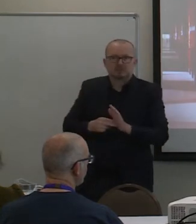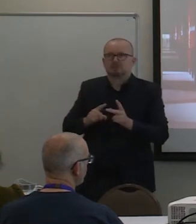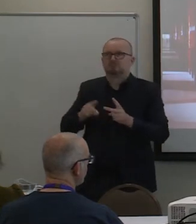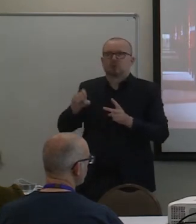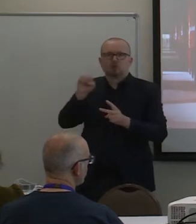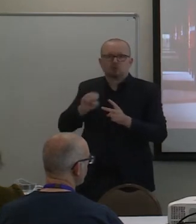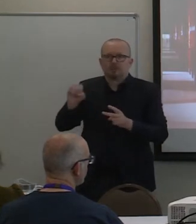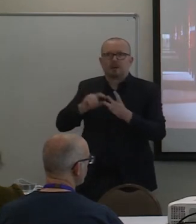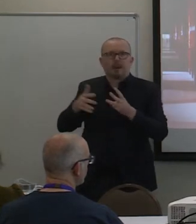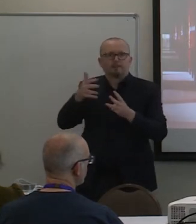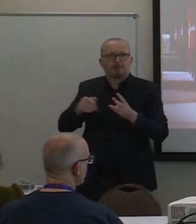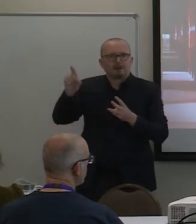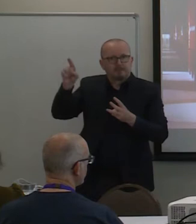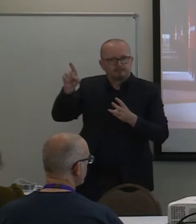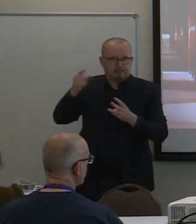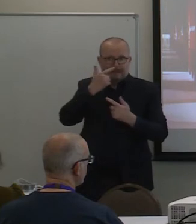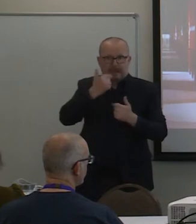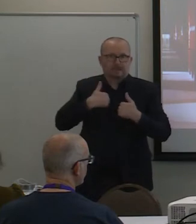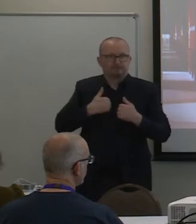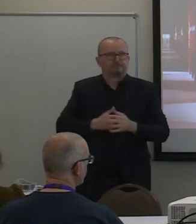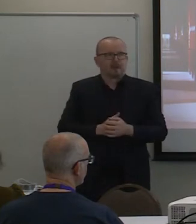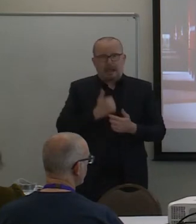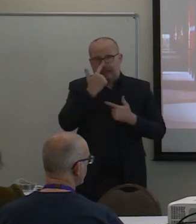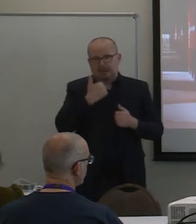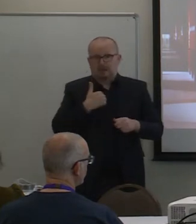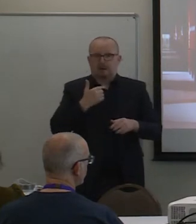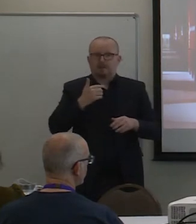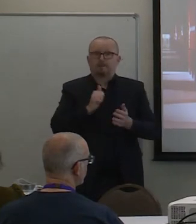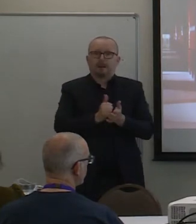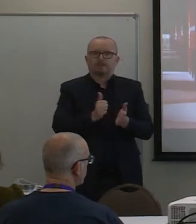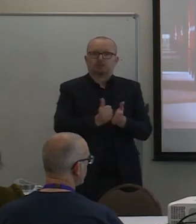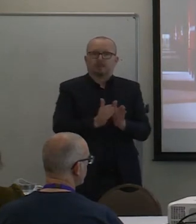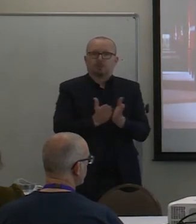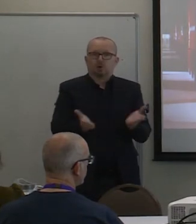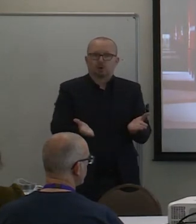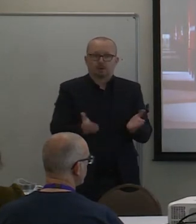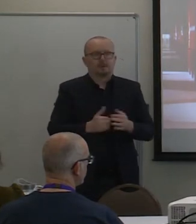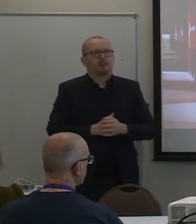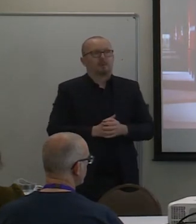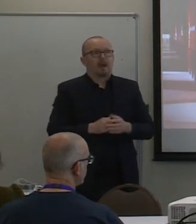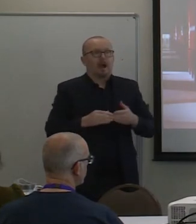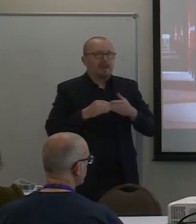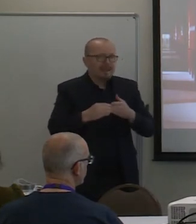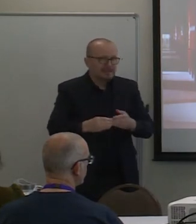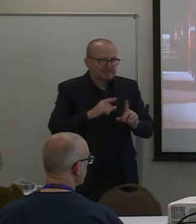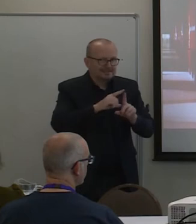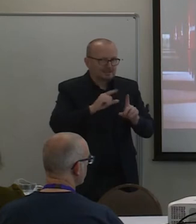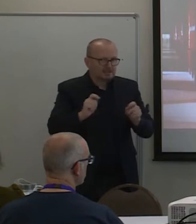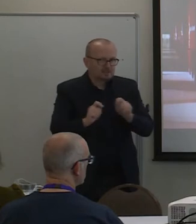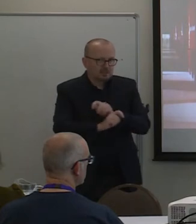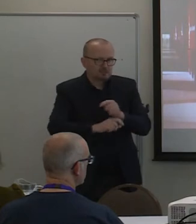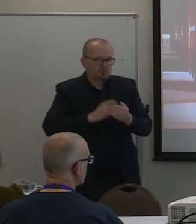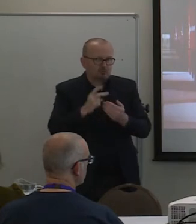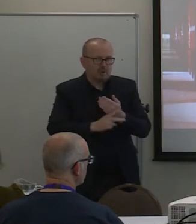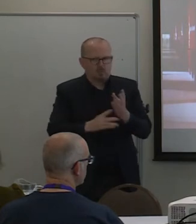States. I'm really lucky to have worked and published a book. I led the digitization program alongside my former boss,